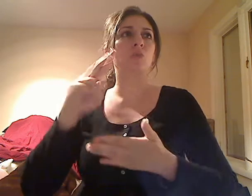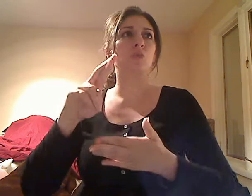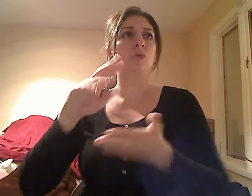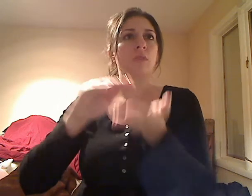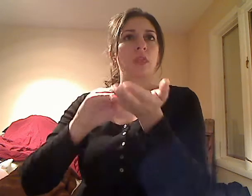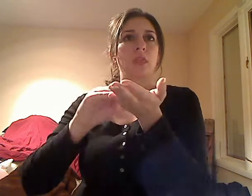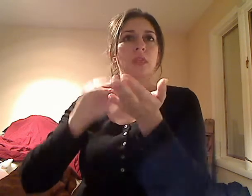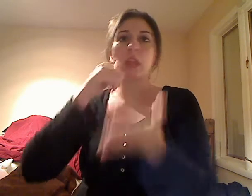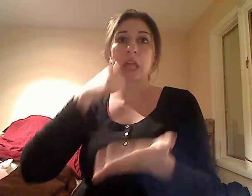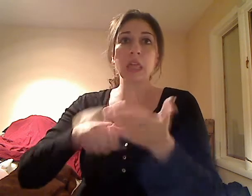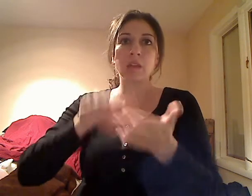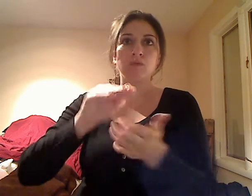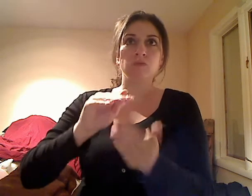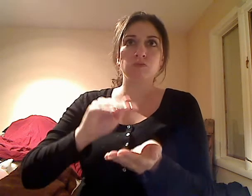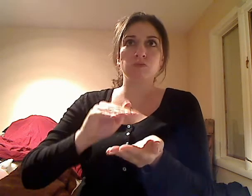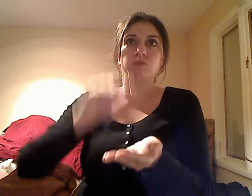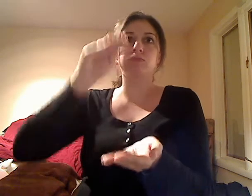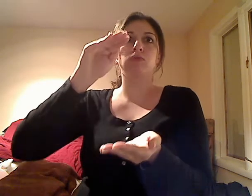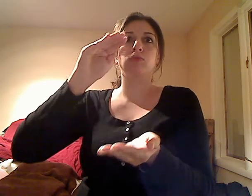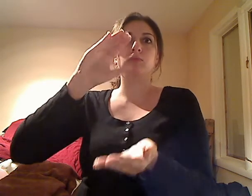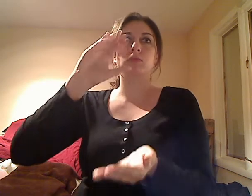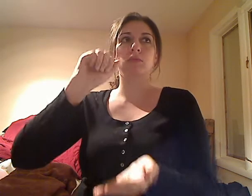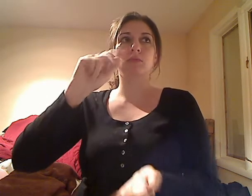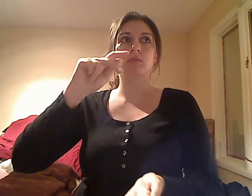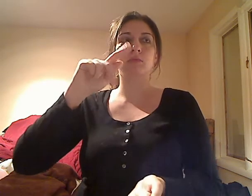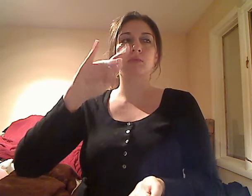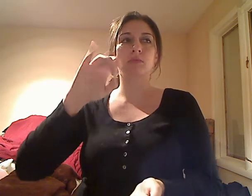Washington, D.C. That's still the capital. Melissa?